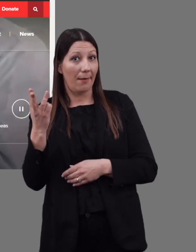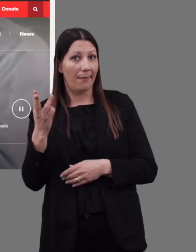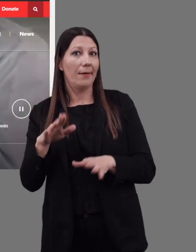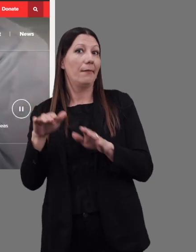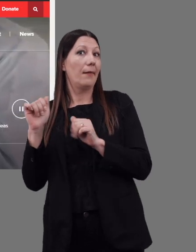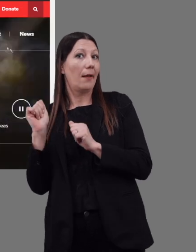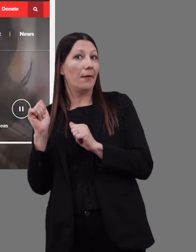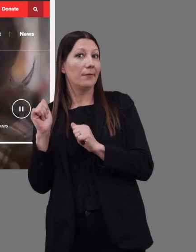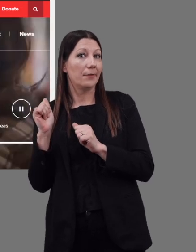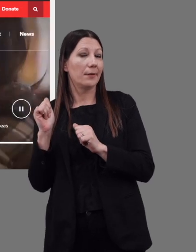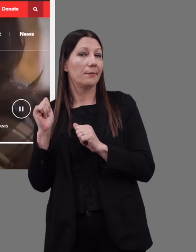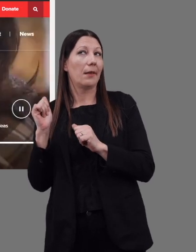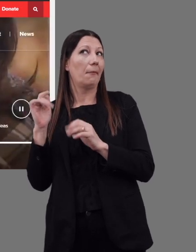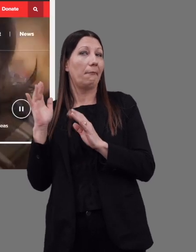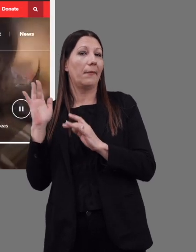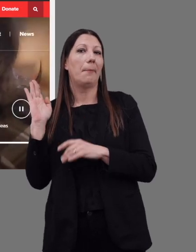a year or two